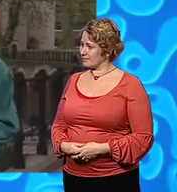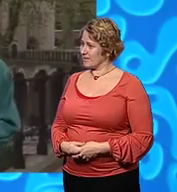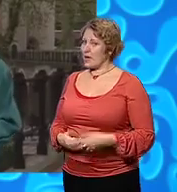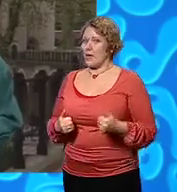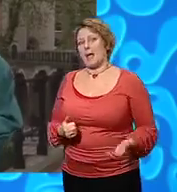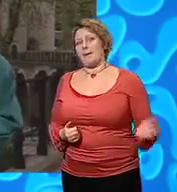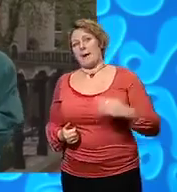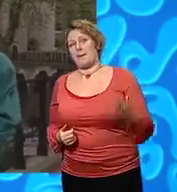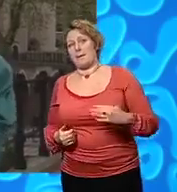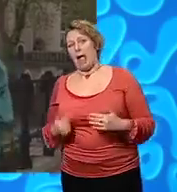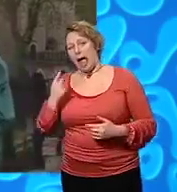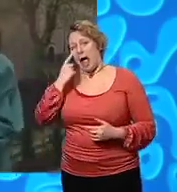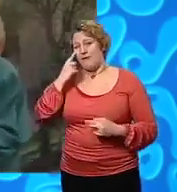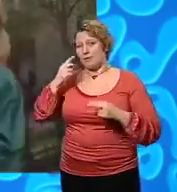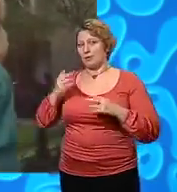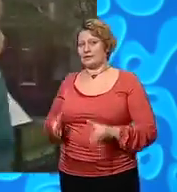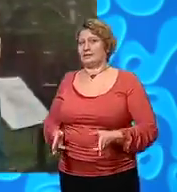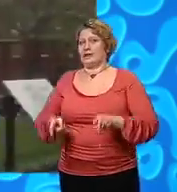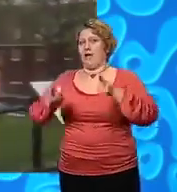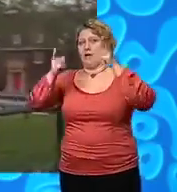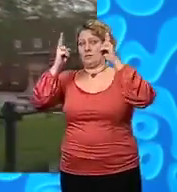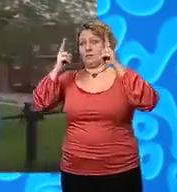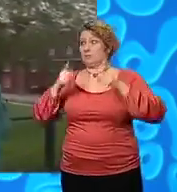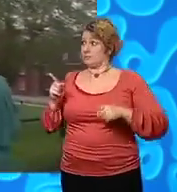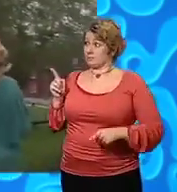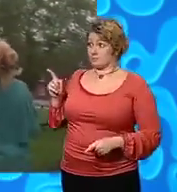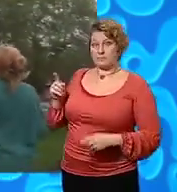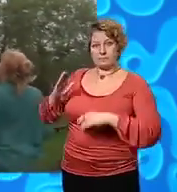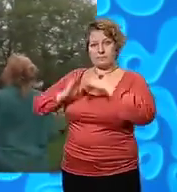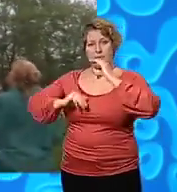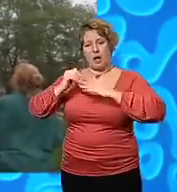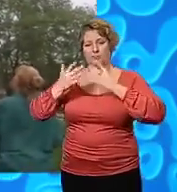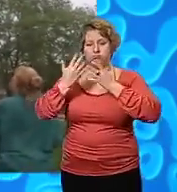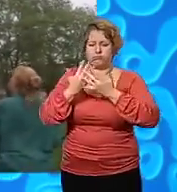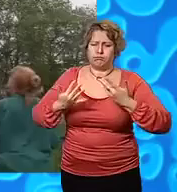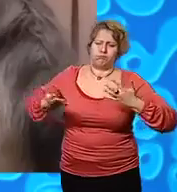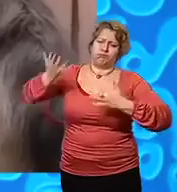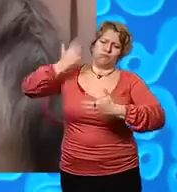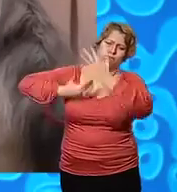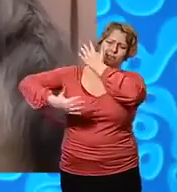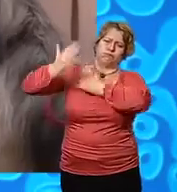Come on, Pippin, let's look at the tower. The Tower of London was built hundreds of years ago.